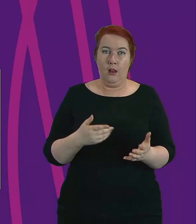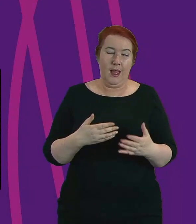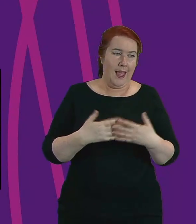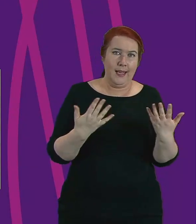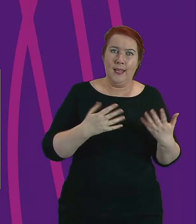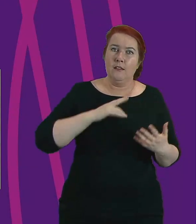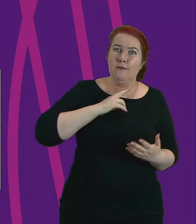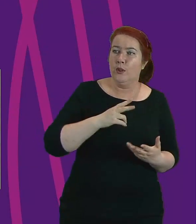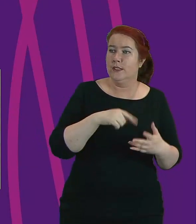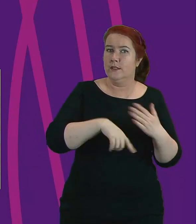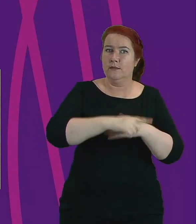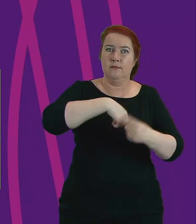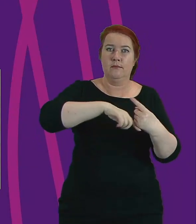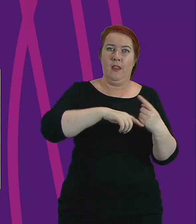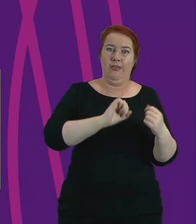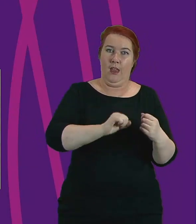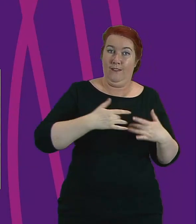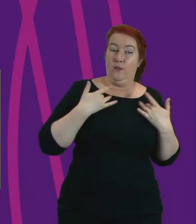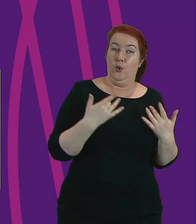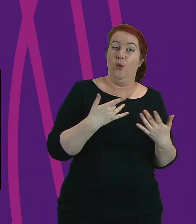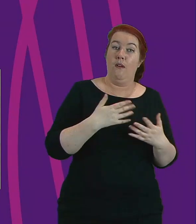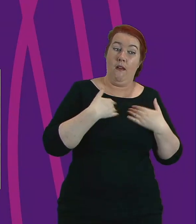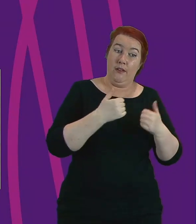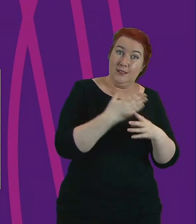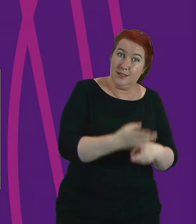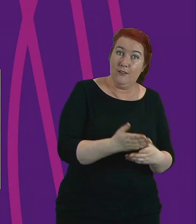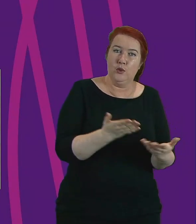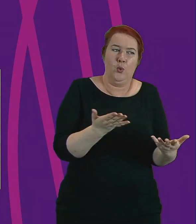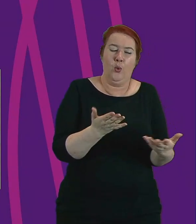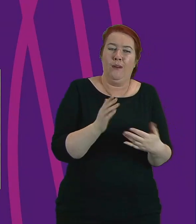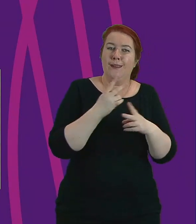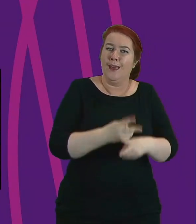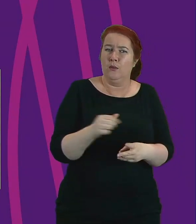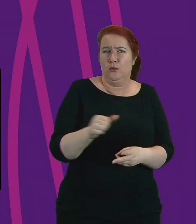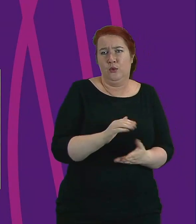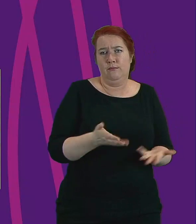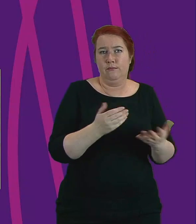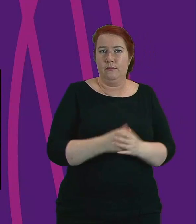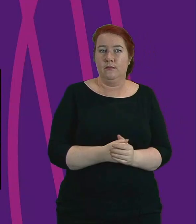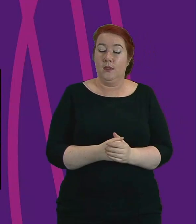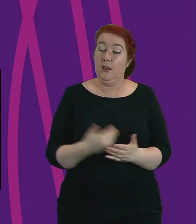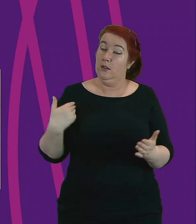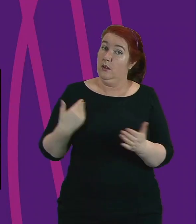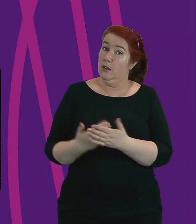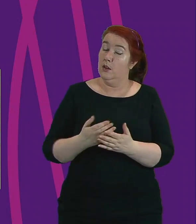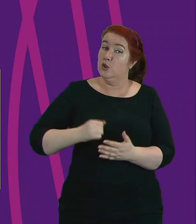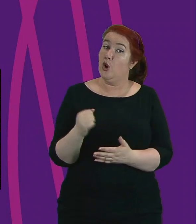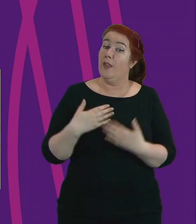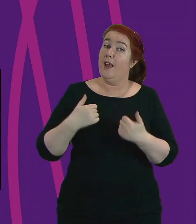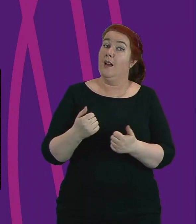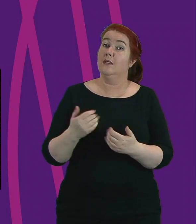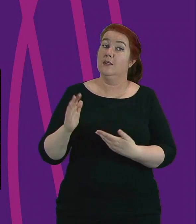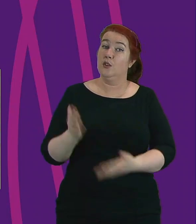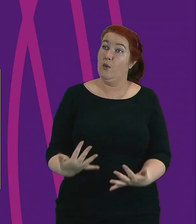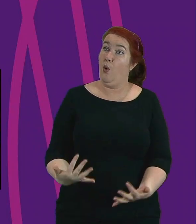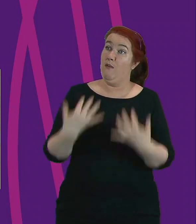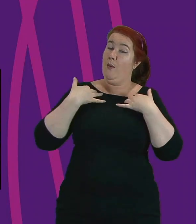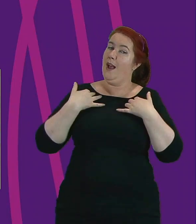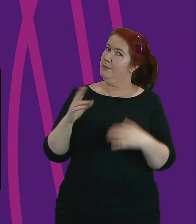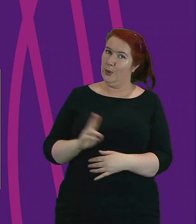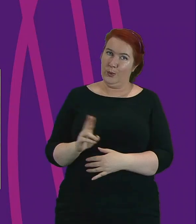this chamber. Scotland's health service hasn't been overwhelmed during the COVID-19 outbreak, and this is down to the incredible